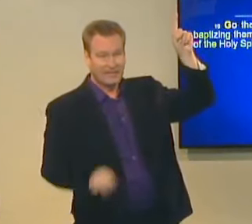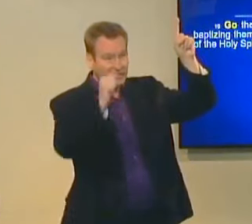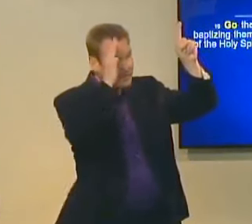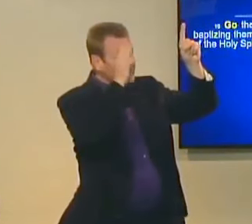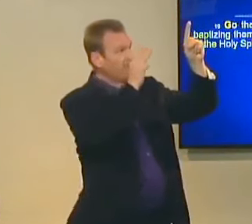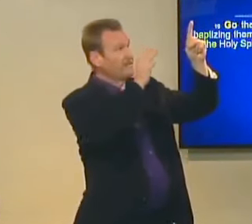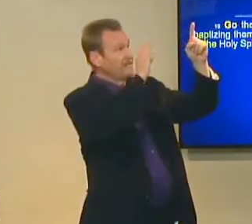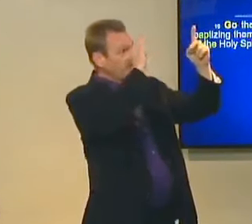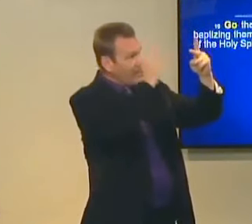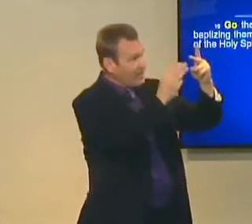our Father